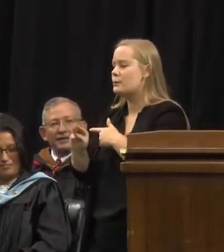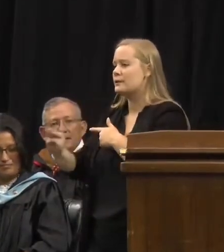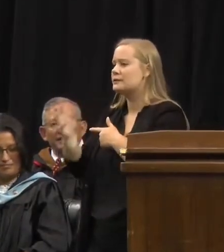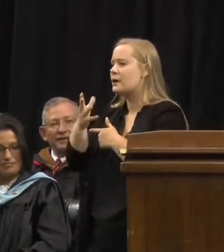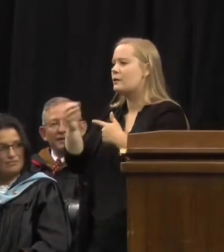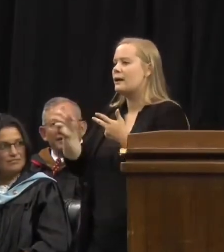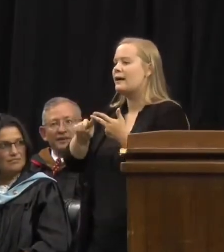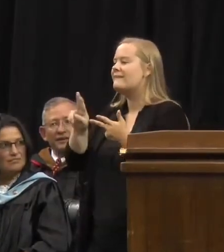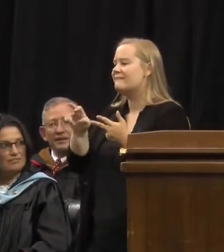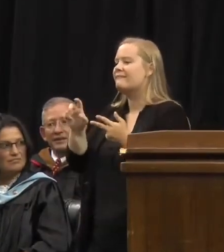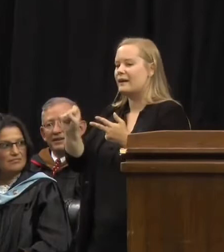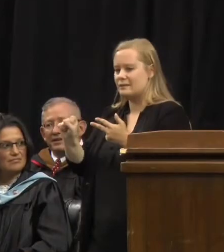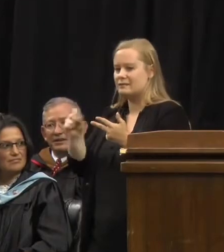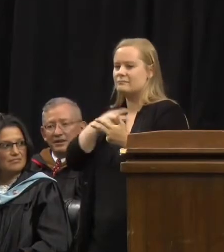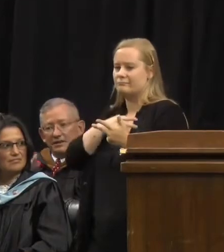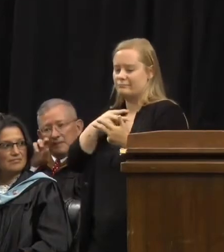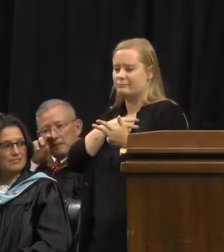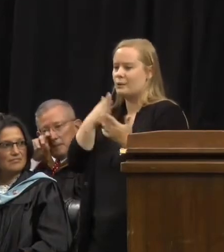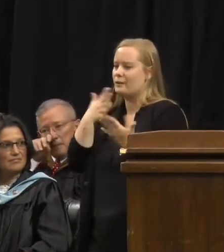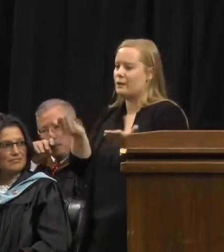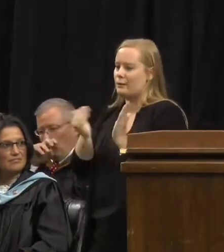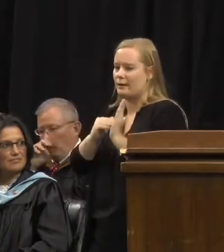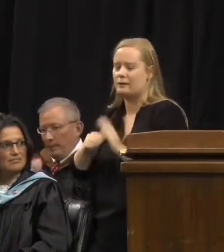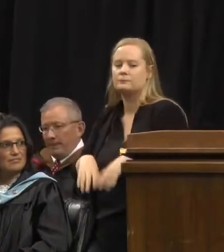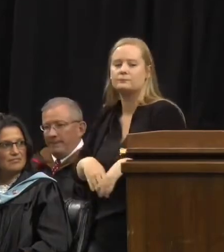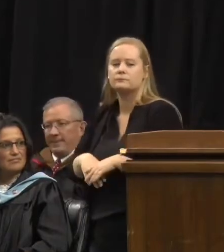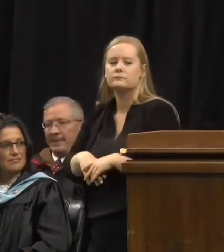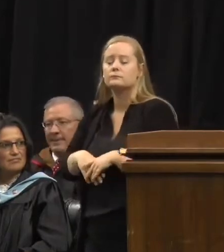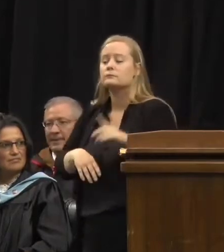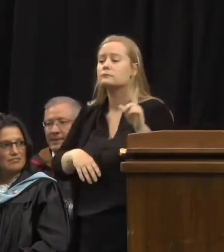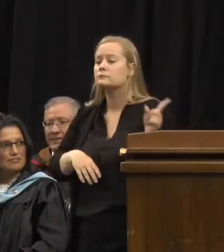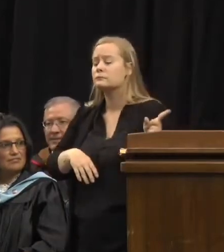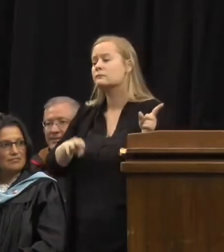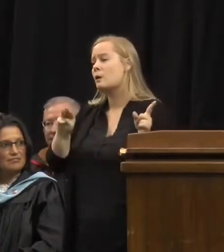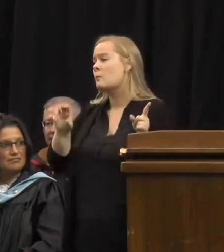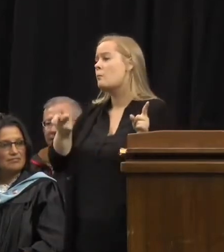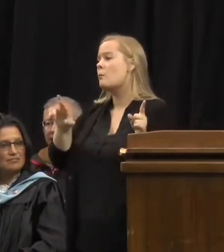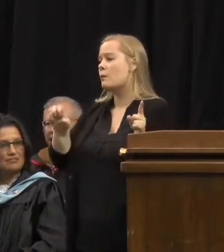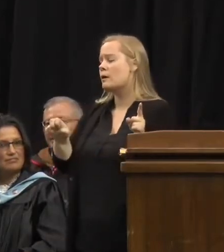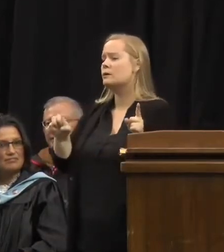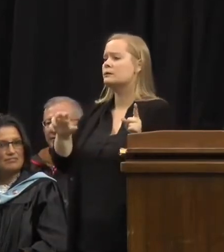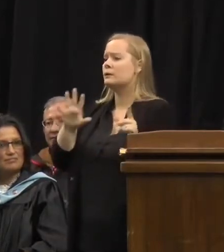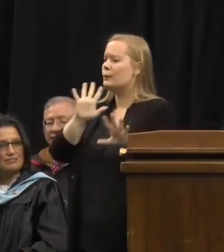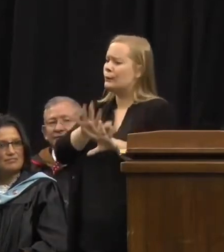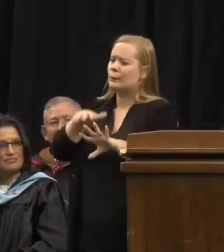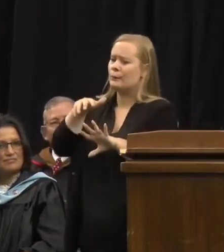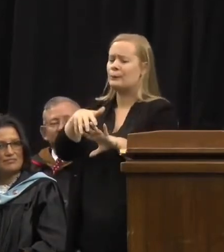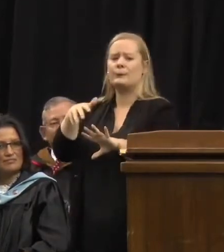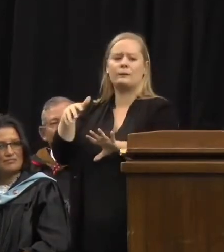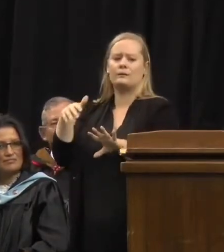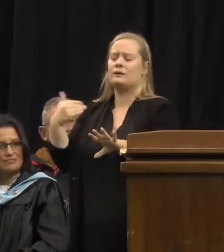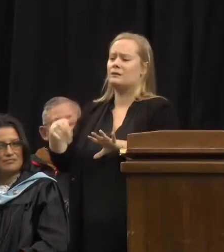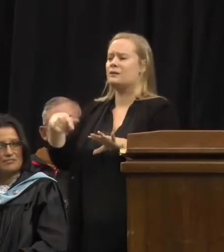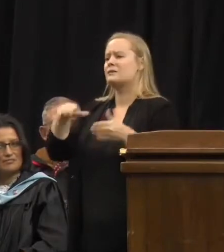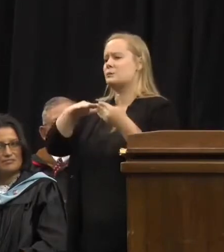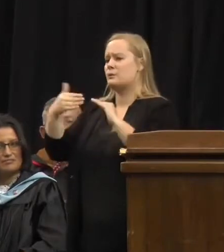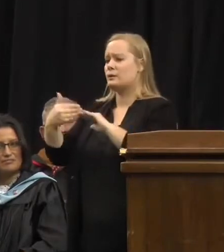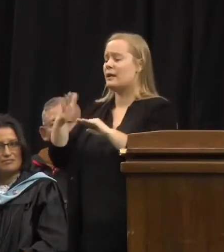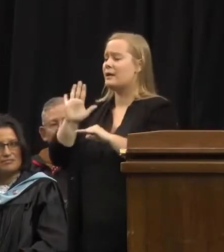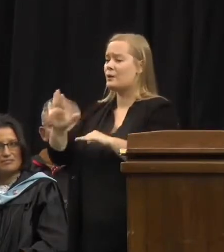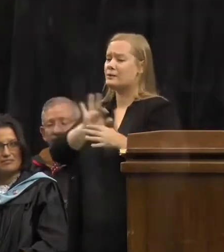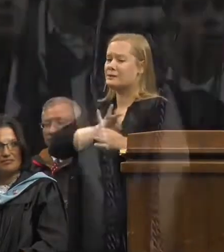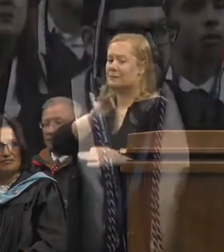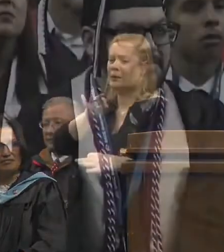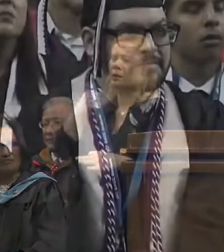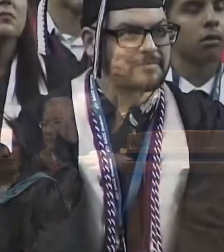our country, so thank you again. Debbie Moore has immersed herself in our community, and her generosity of spirit is seen